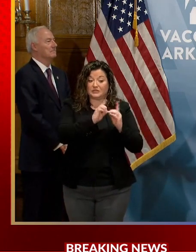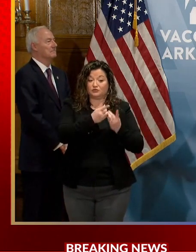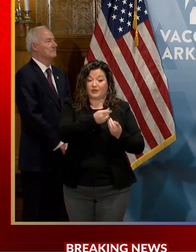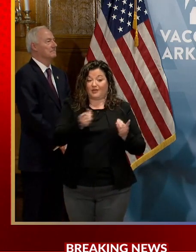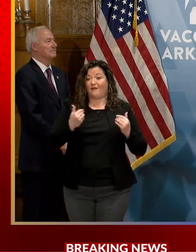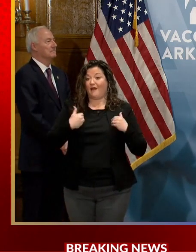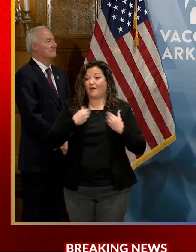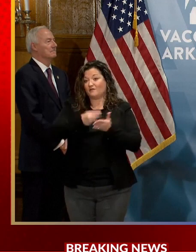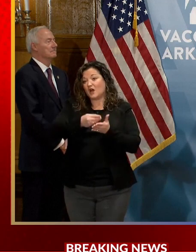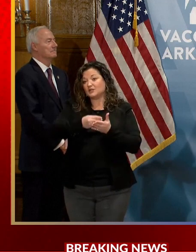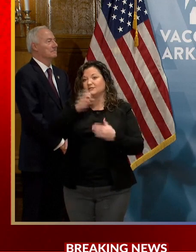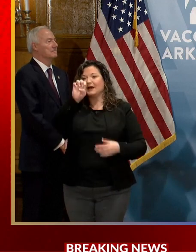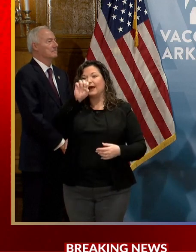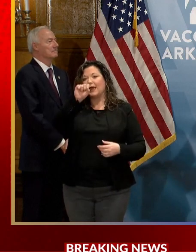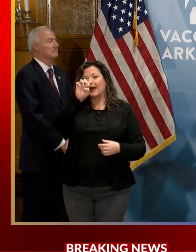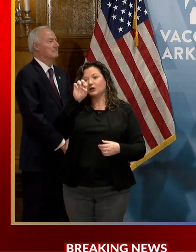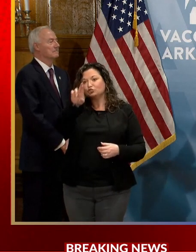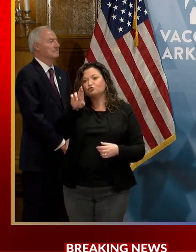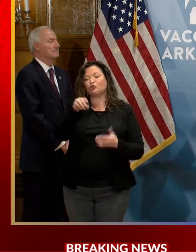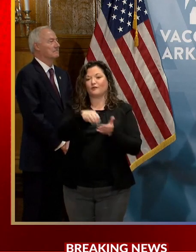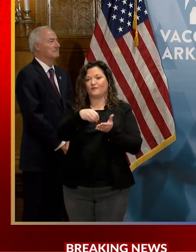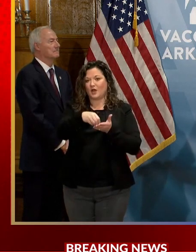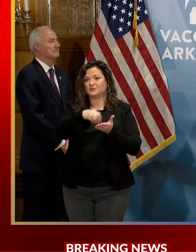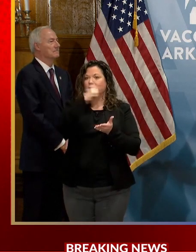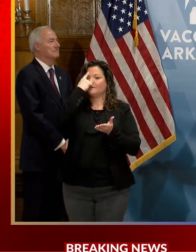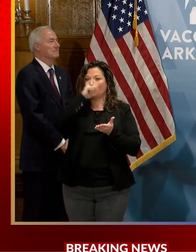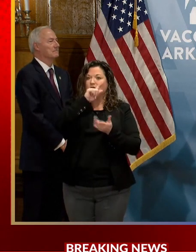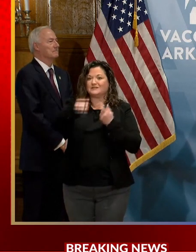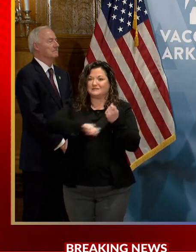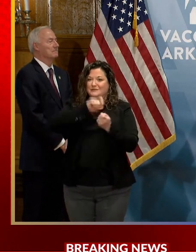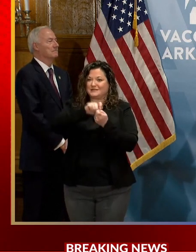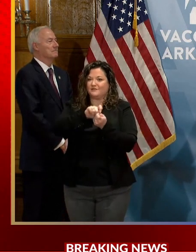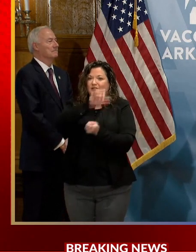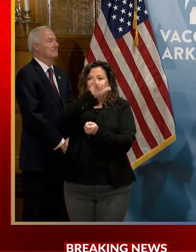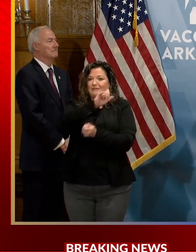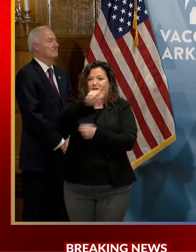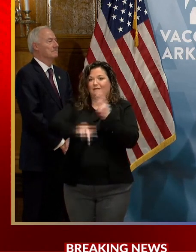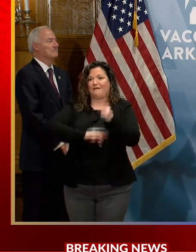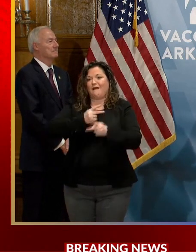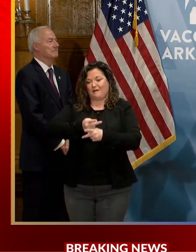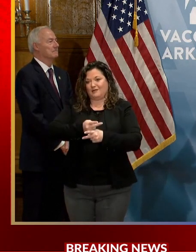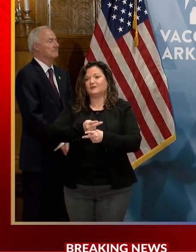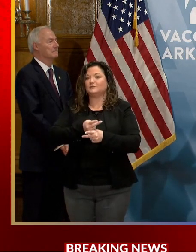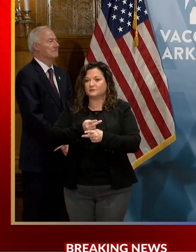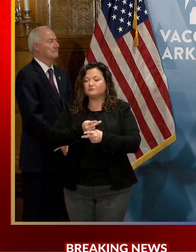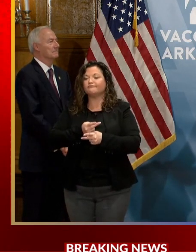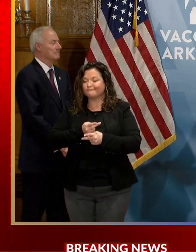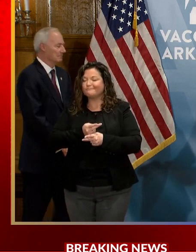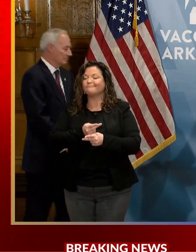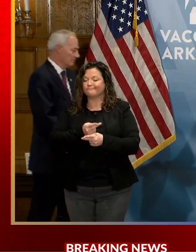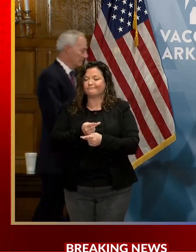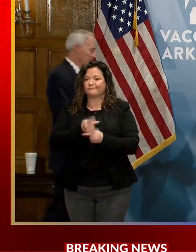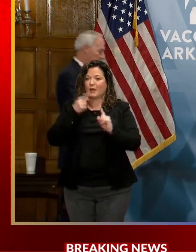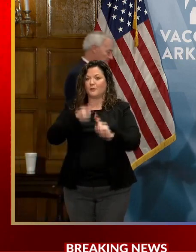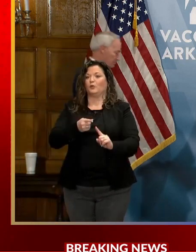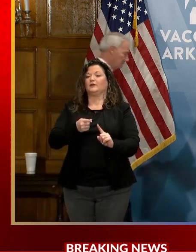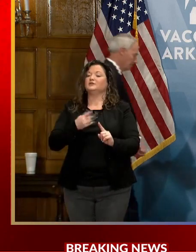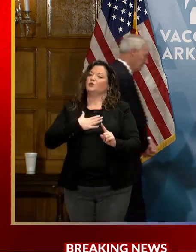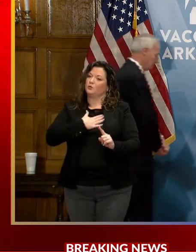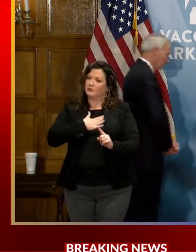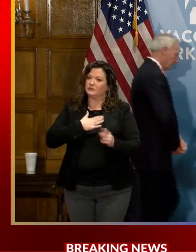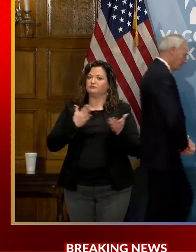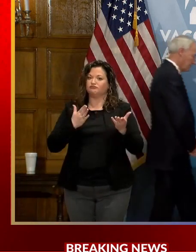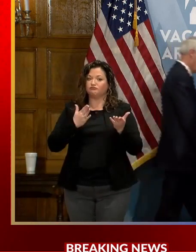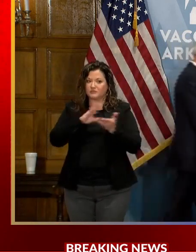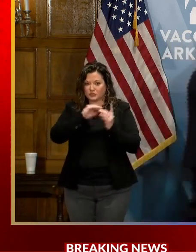ESSER funds are for specifically that type of purpose. So we would also encourage districts to look at that to meet